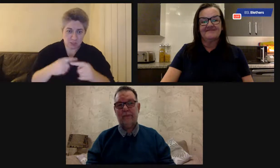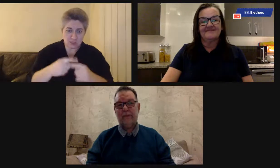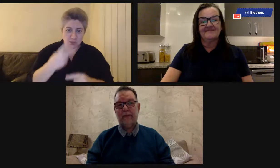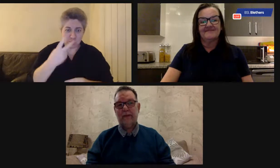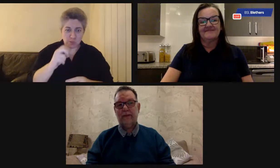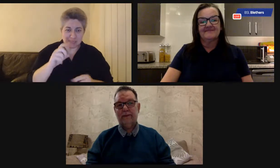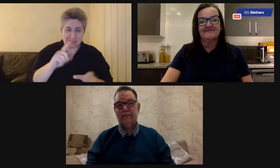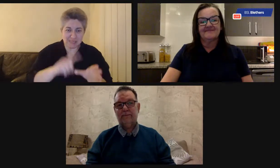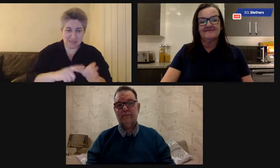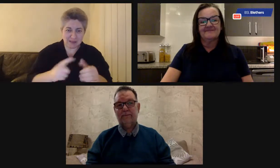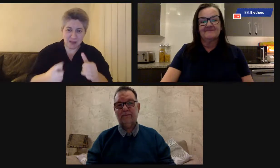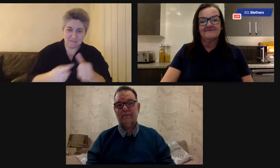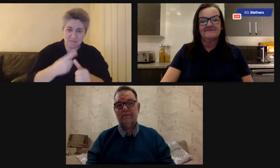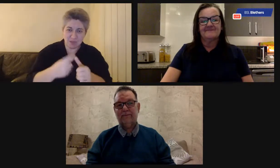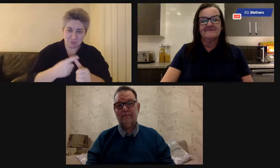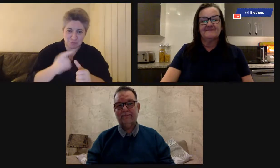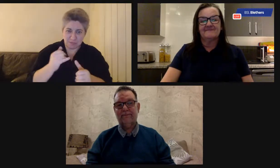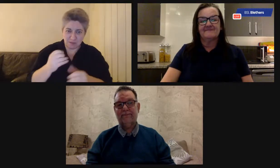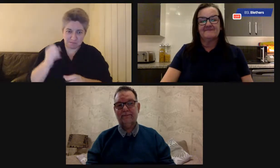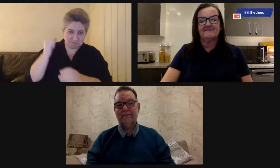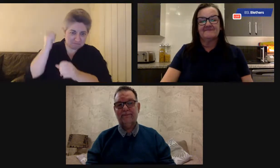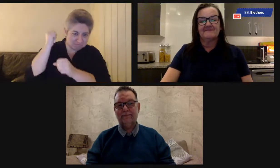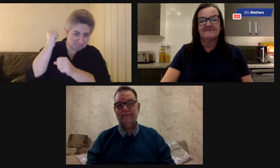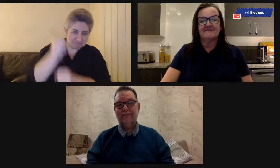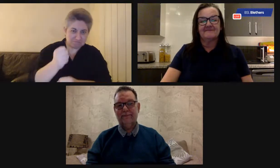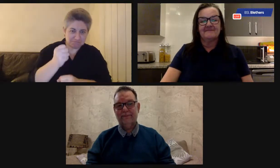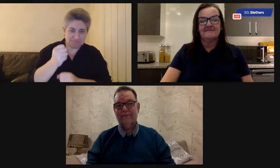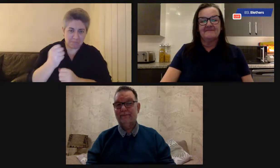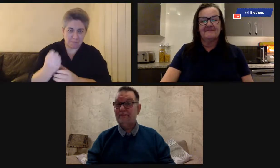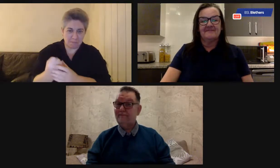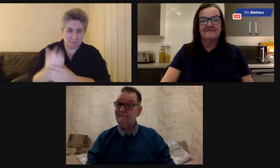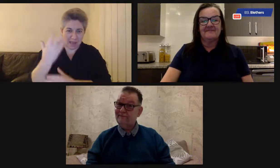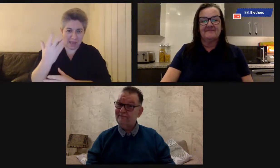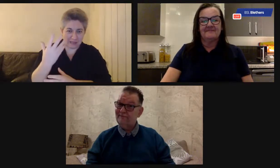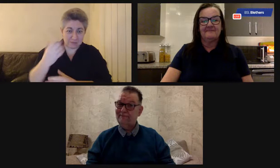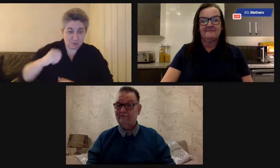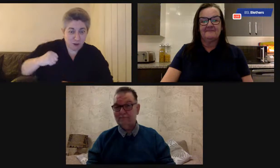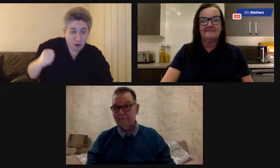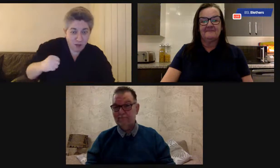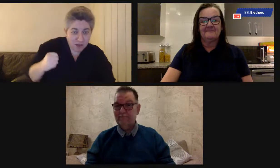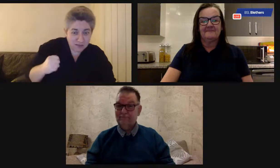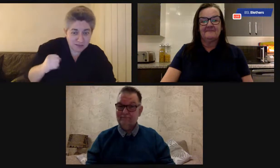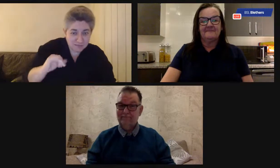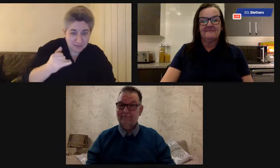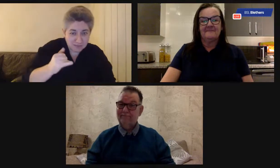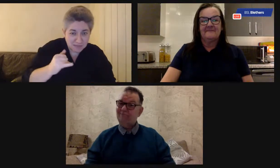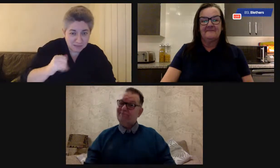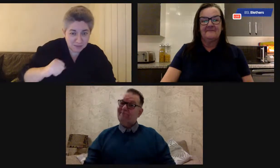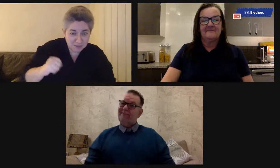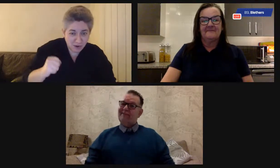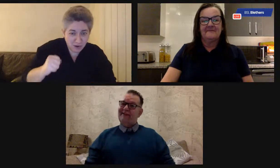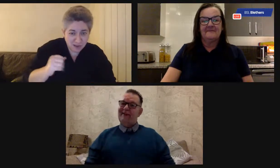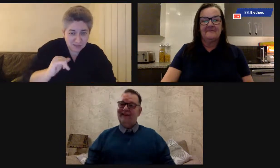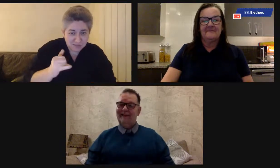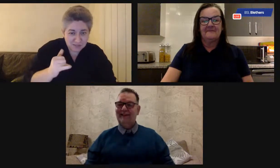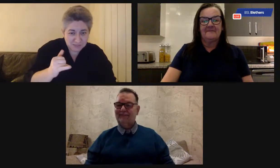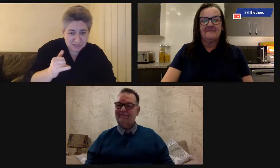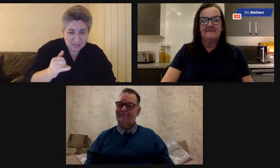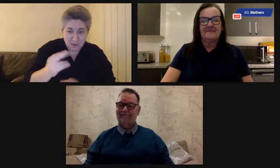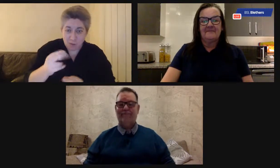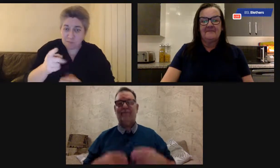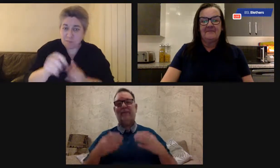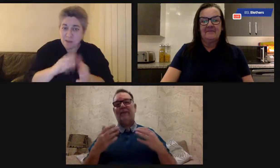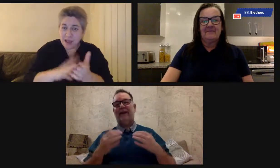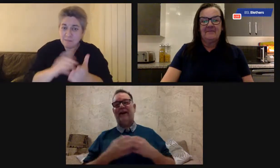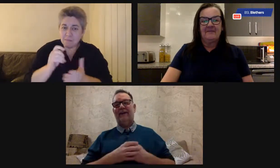beautiful idea. So next year's your 20th anniversary. I hope you're going to plant a tree somewhere else, maybe in Scotland.